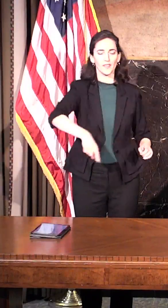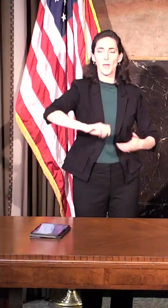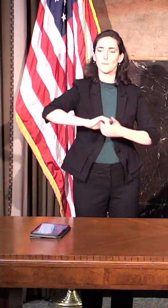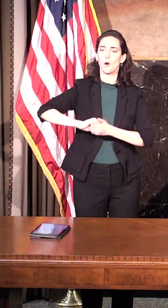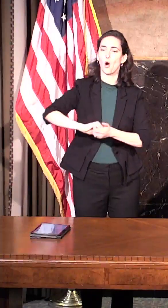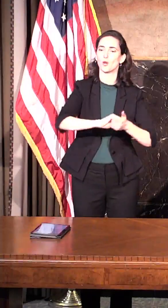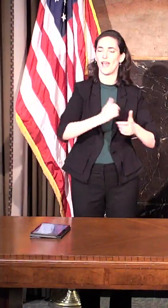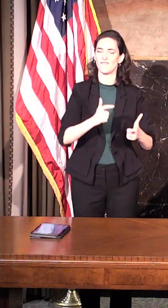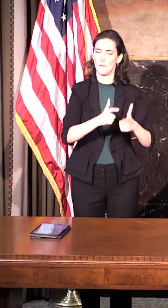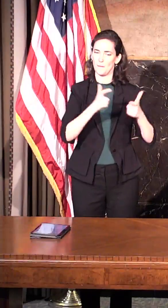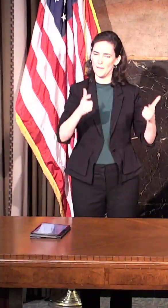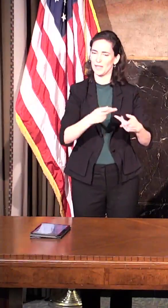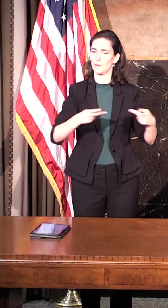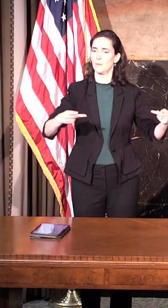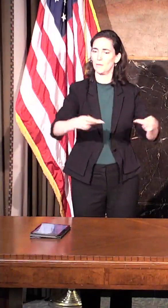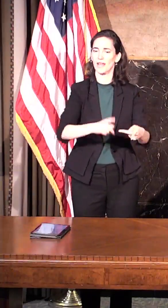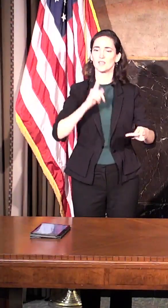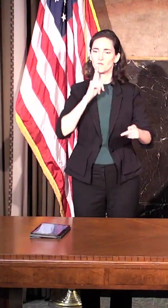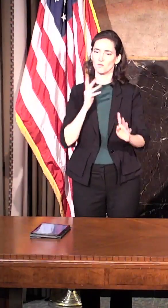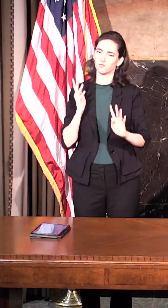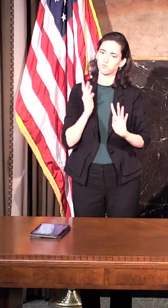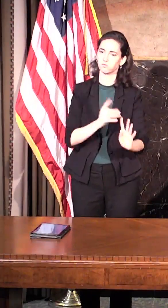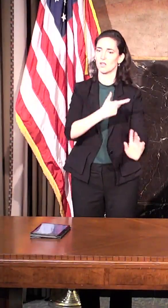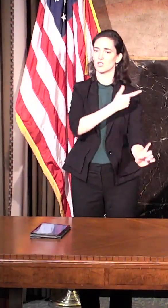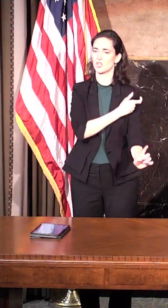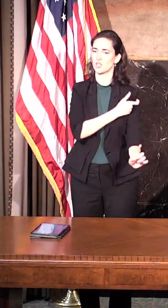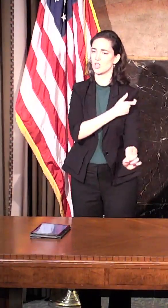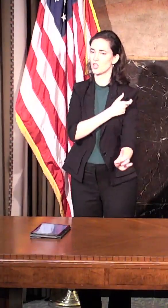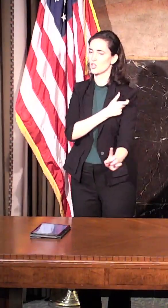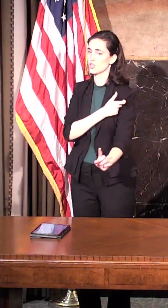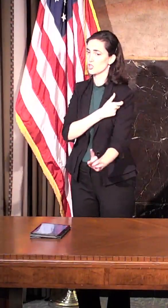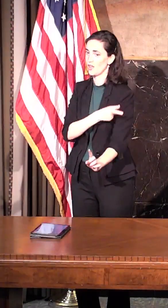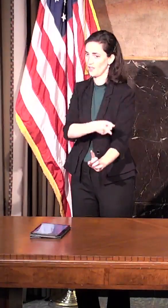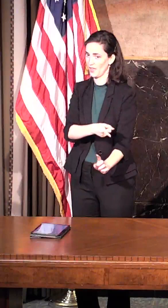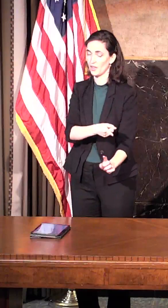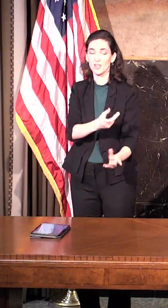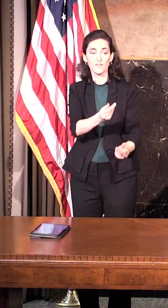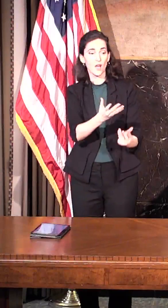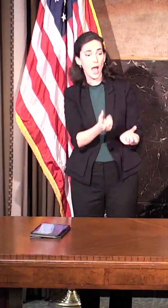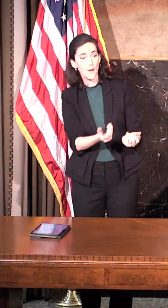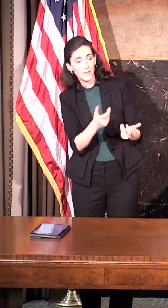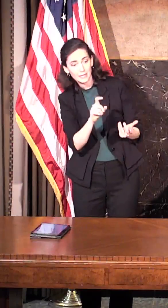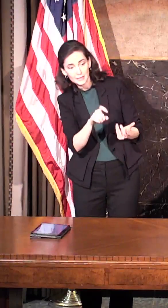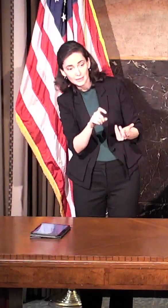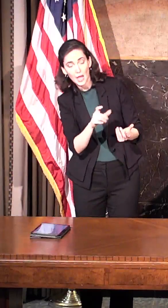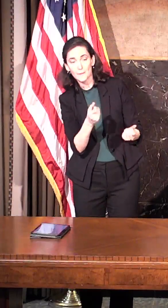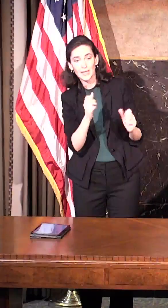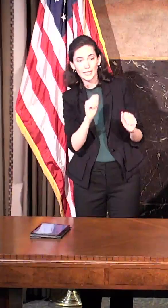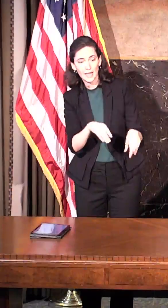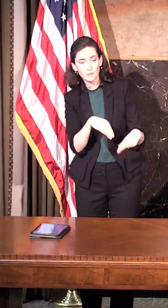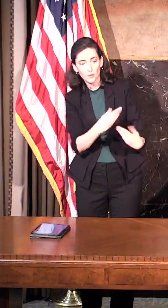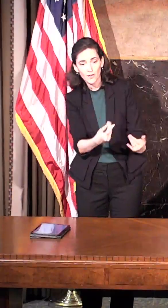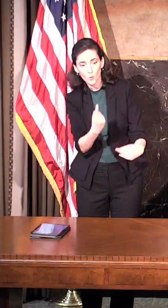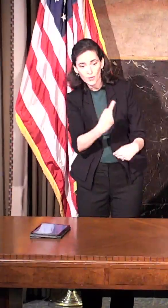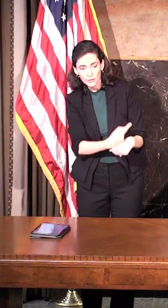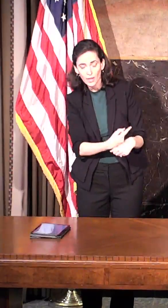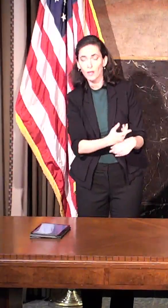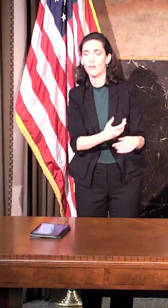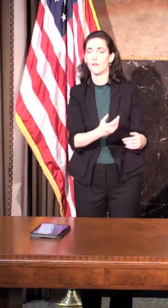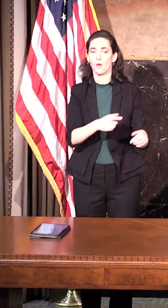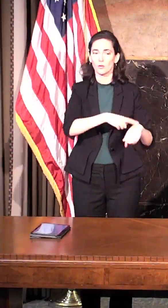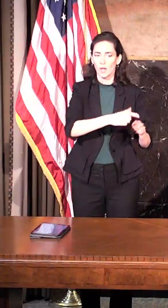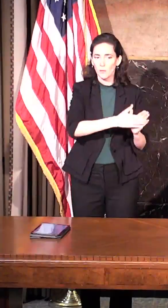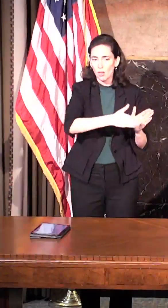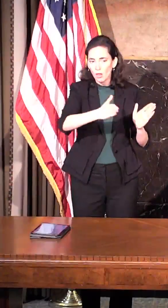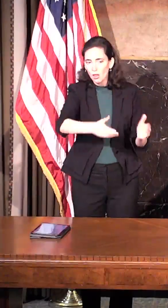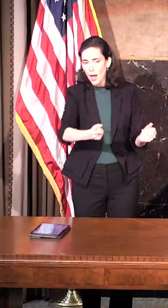site at the convention center, and they gave us the number of doses that they would be able to administer in a certain amount of